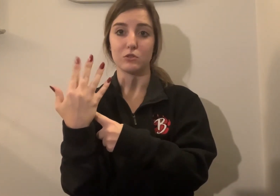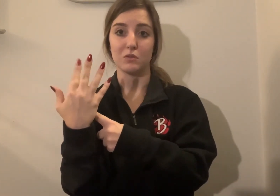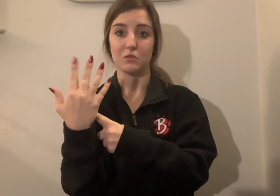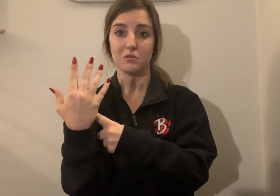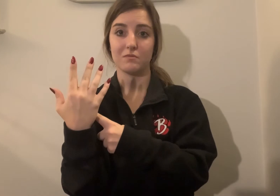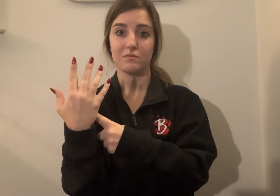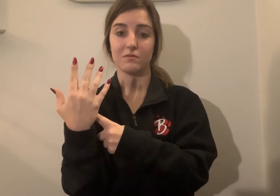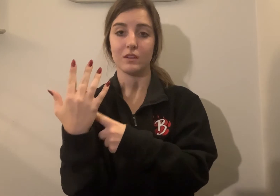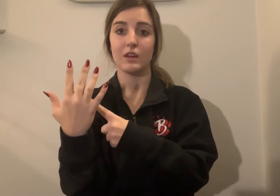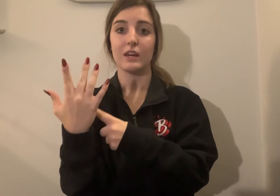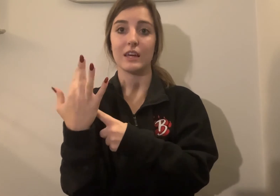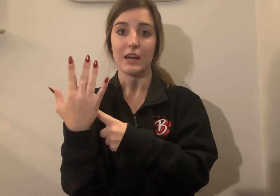wiggle. Candle.